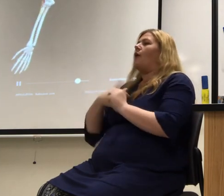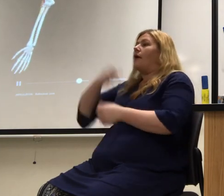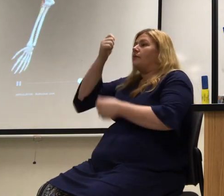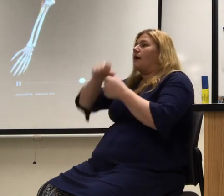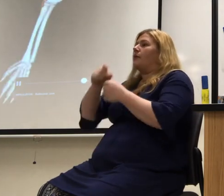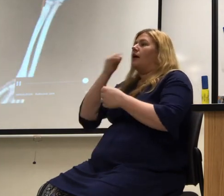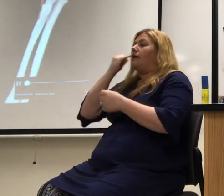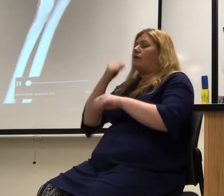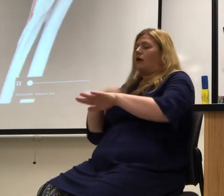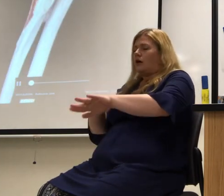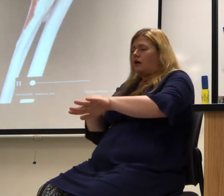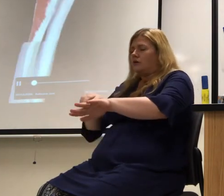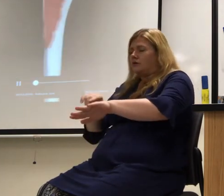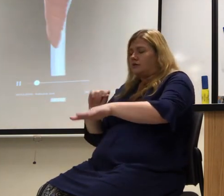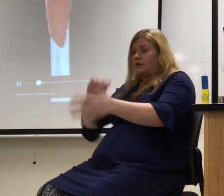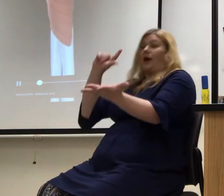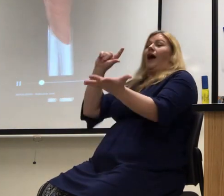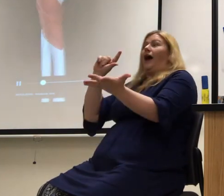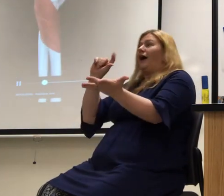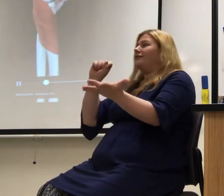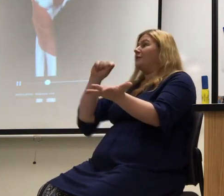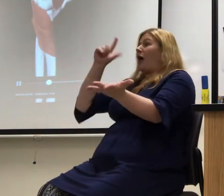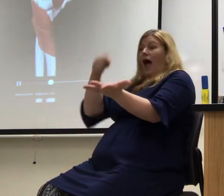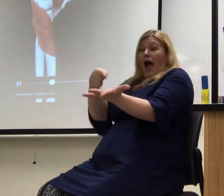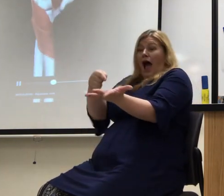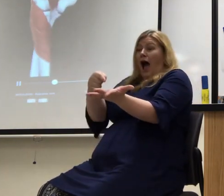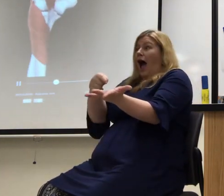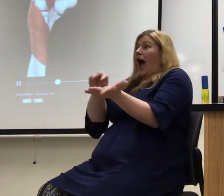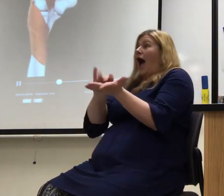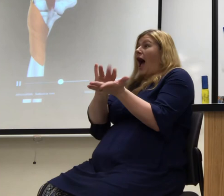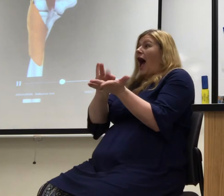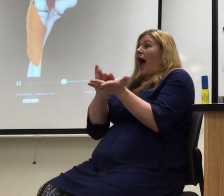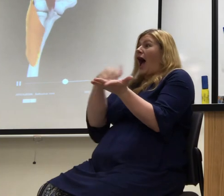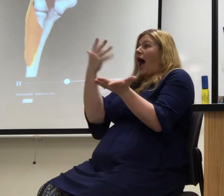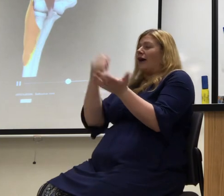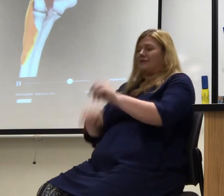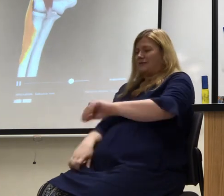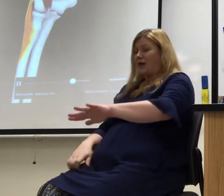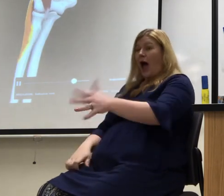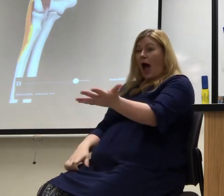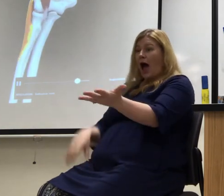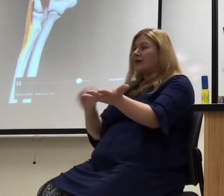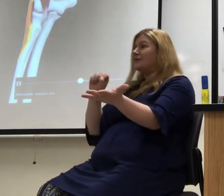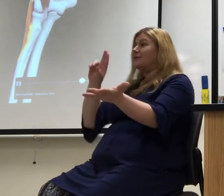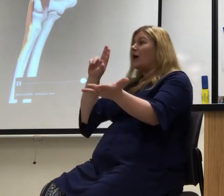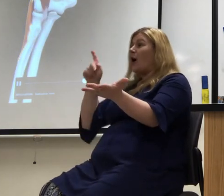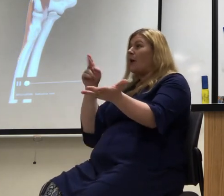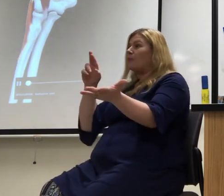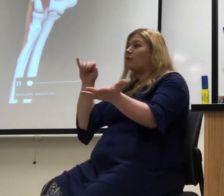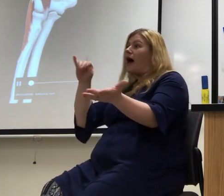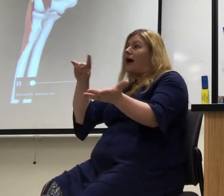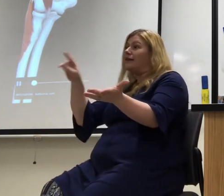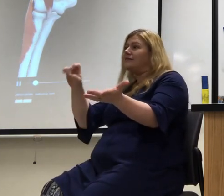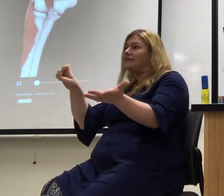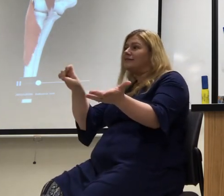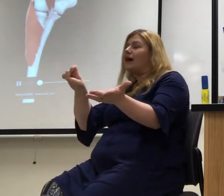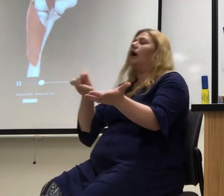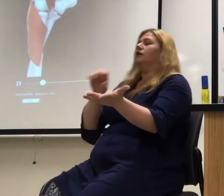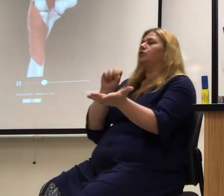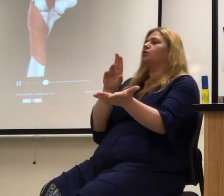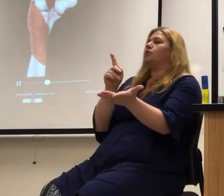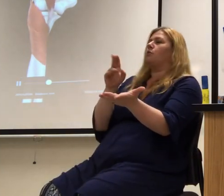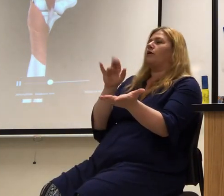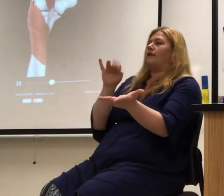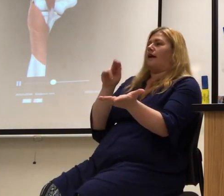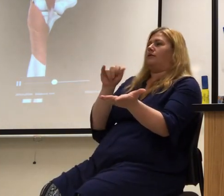I like that you could kind of really zoom in on it with the app. And the muscle lights up when it pulls the radius outward like that.